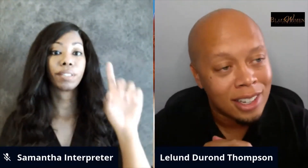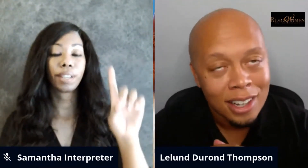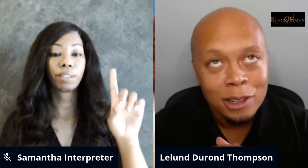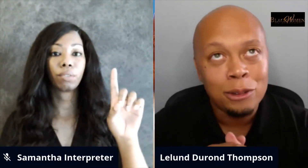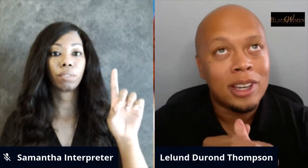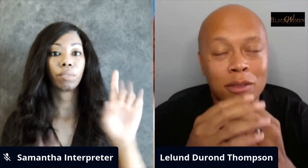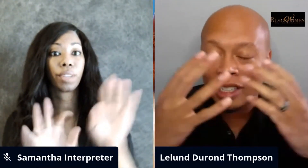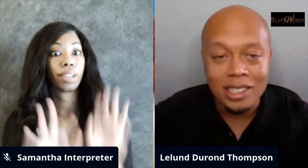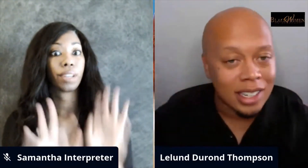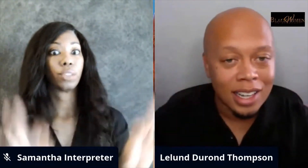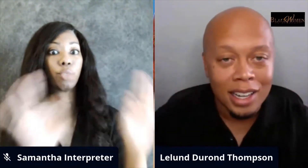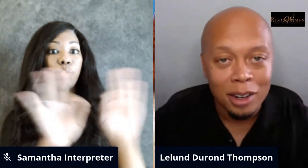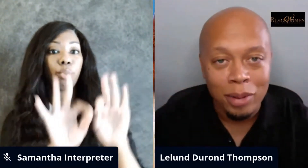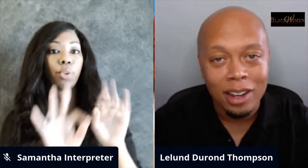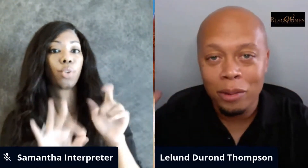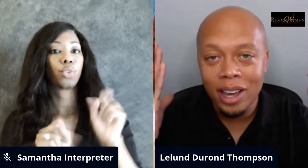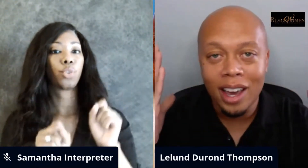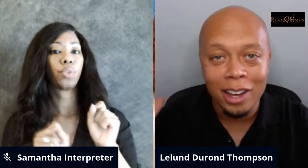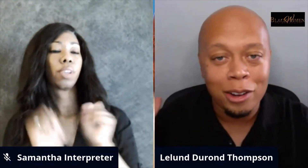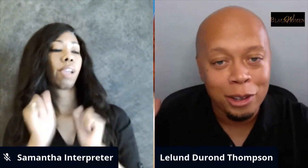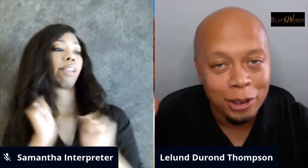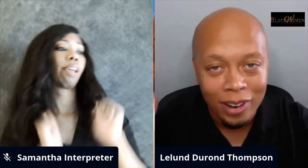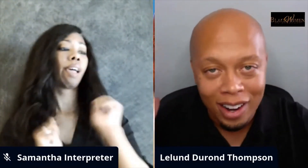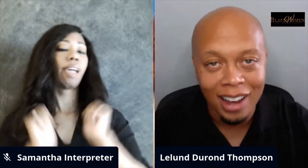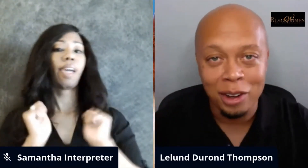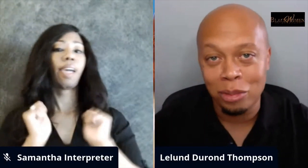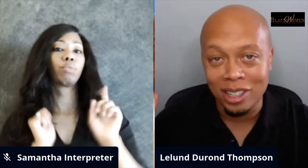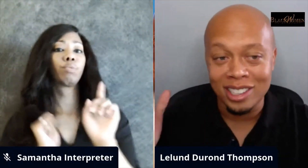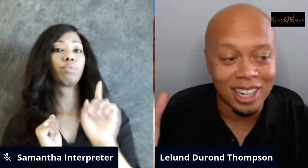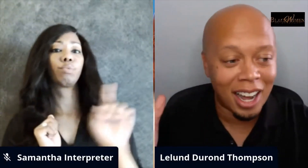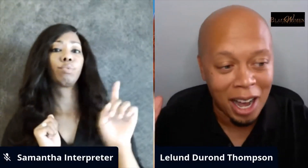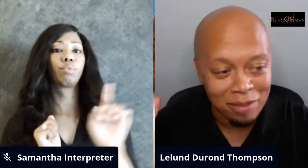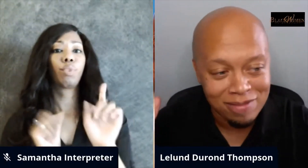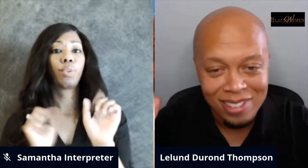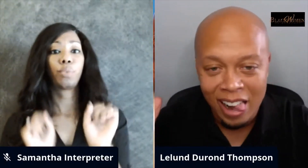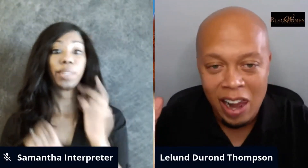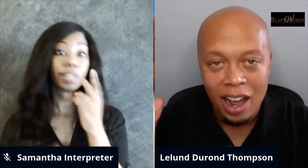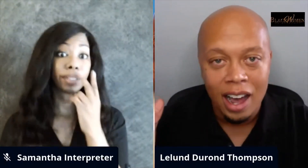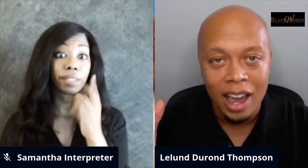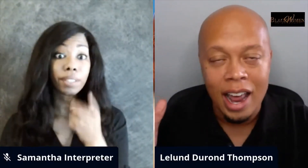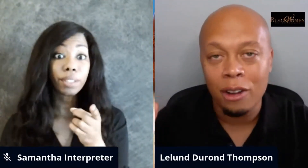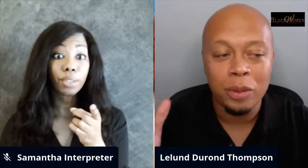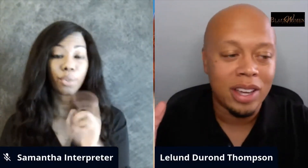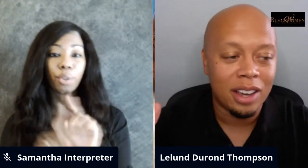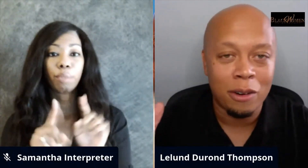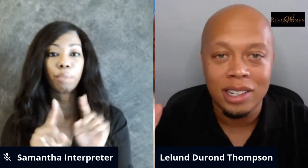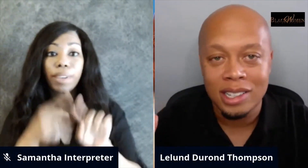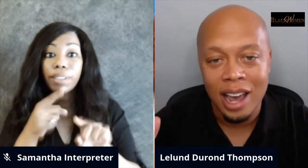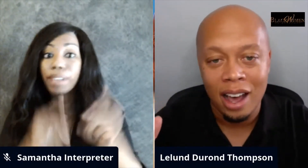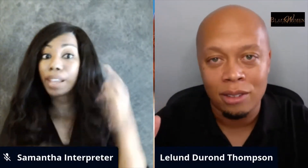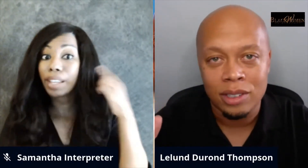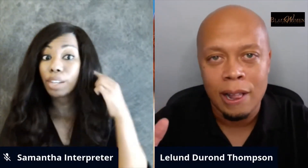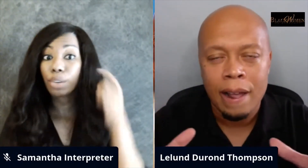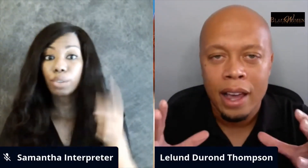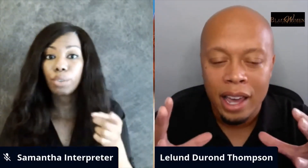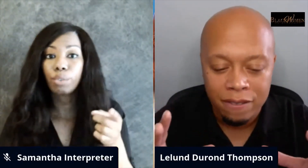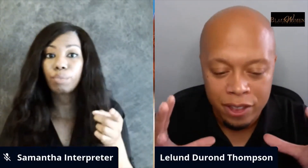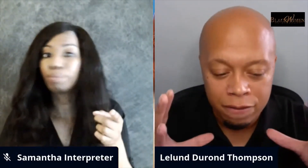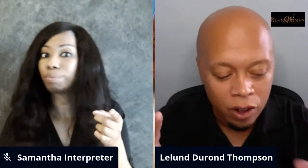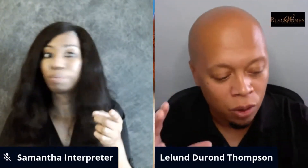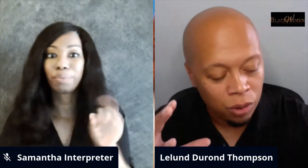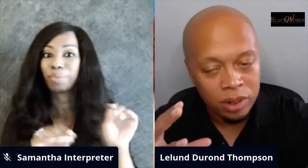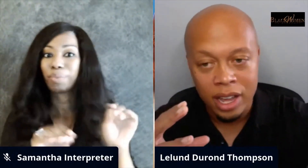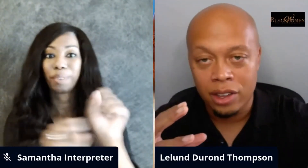act, you can be seen, but if we can't hear you, you're not gonna book the job. And how do we get great sound?